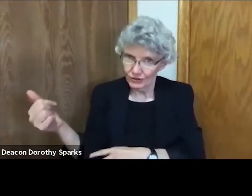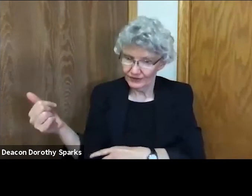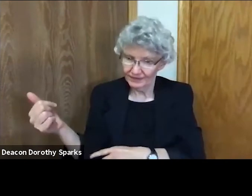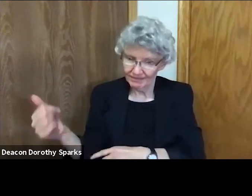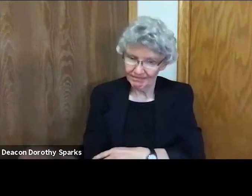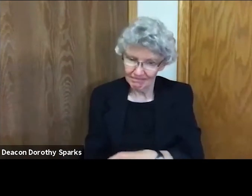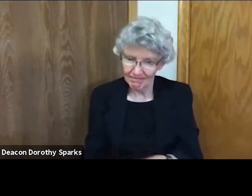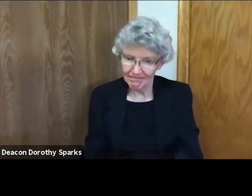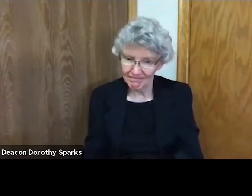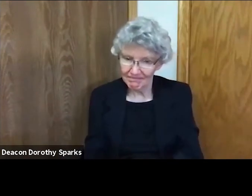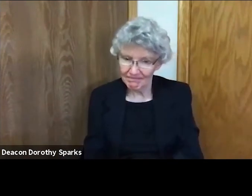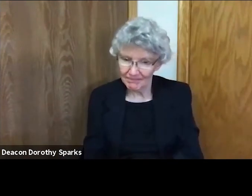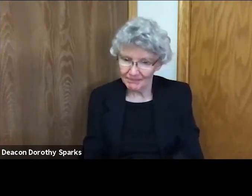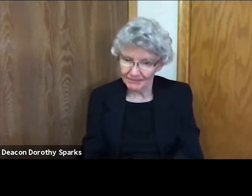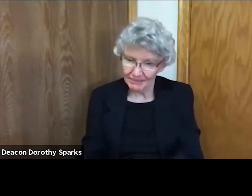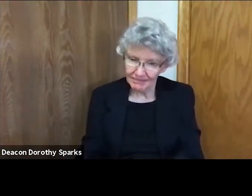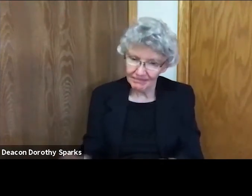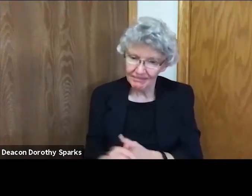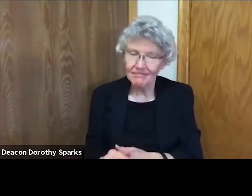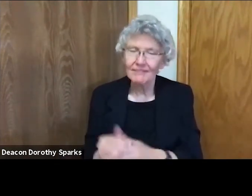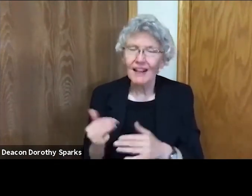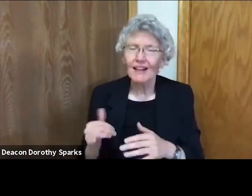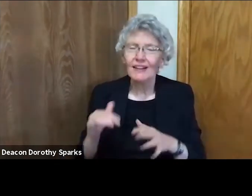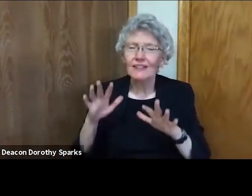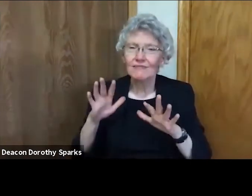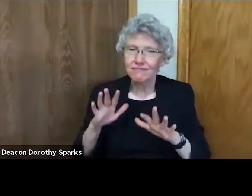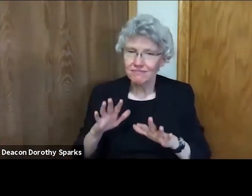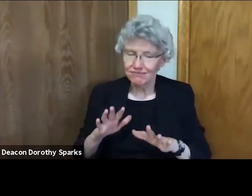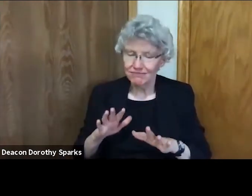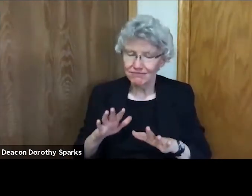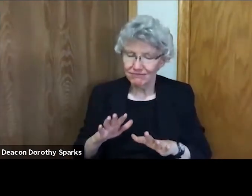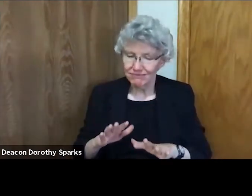And now, prayer for others.